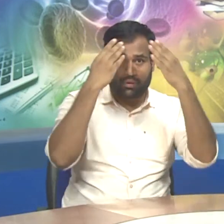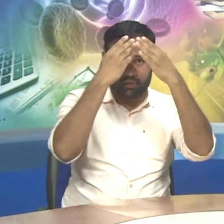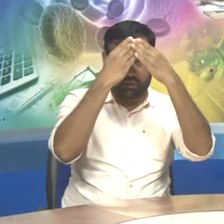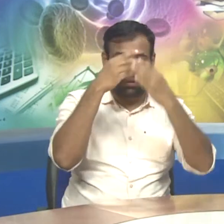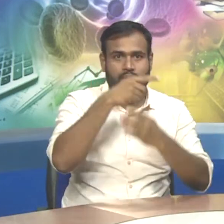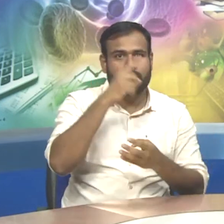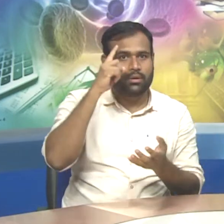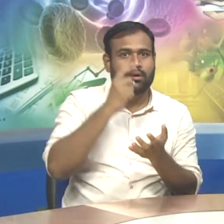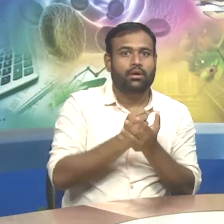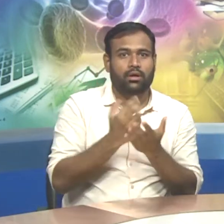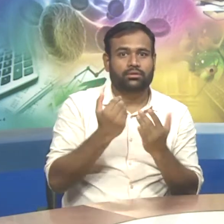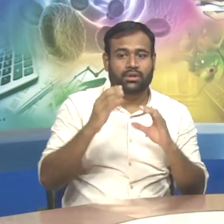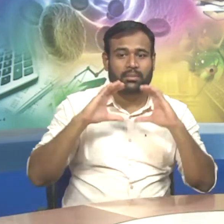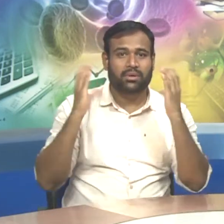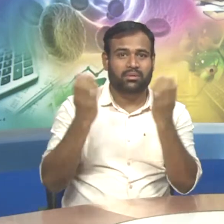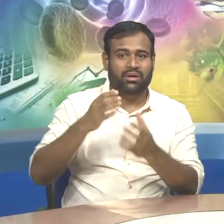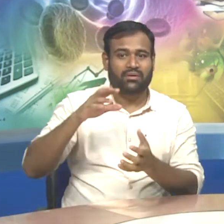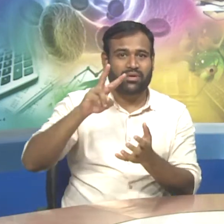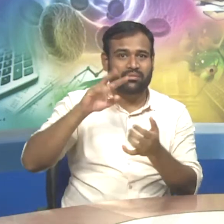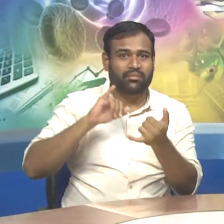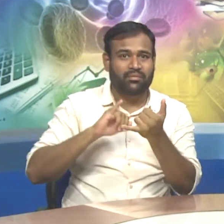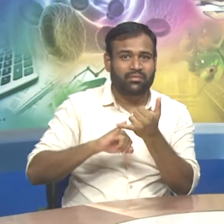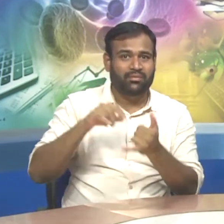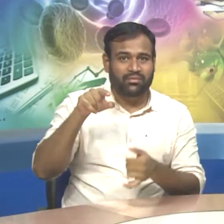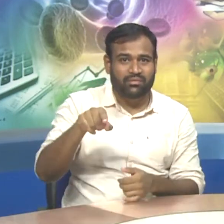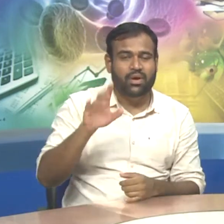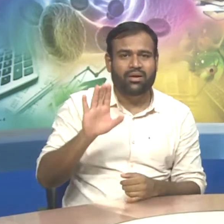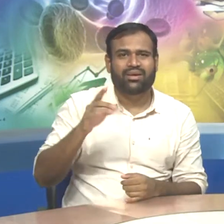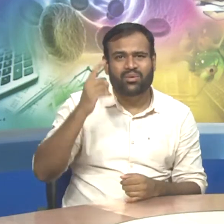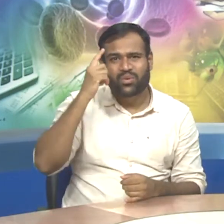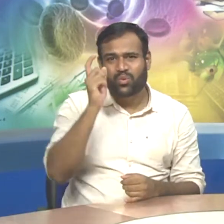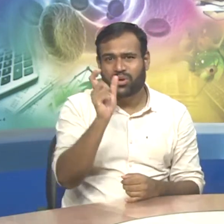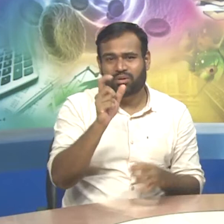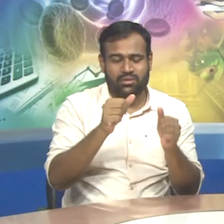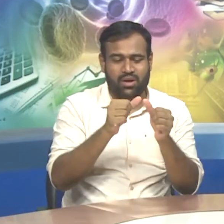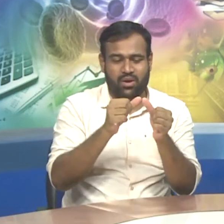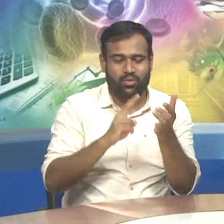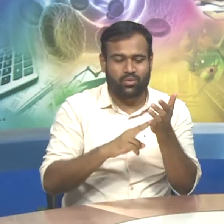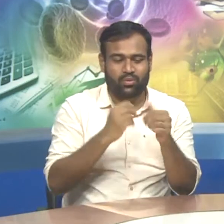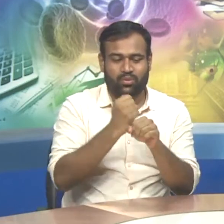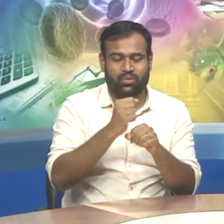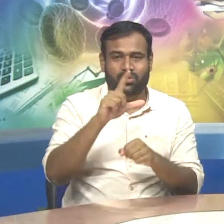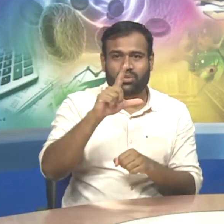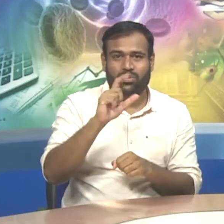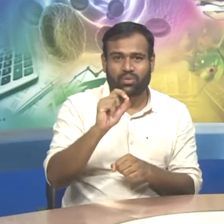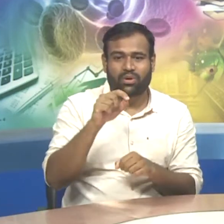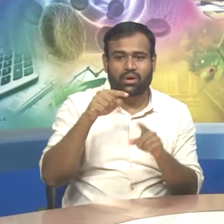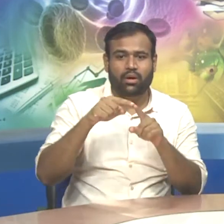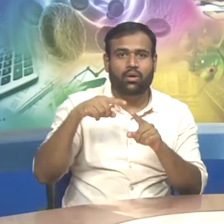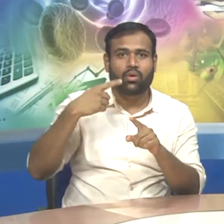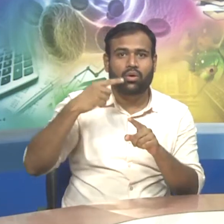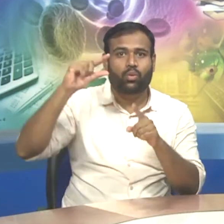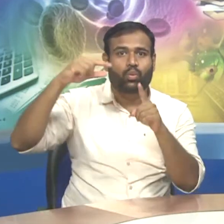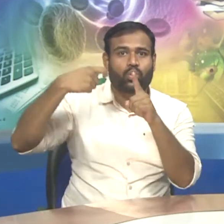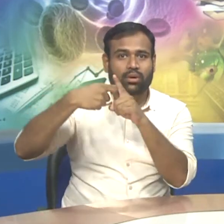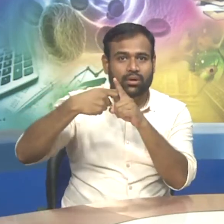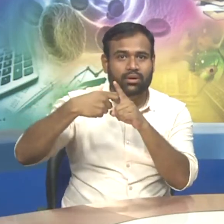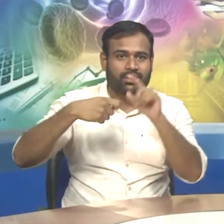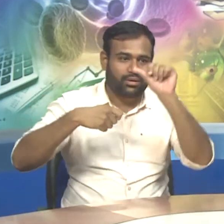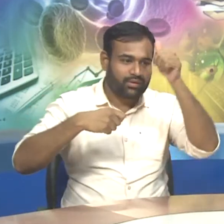The governor can nominate one member of Anglo-Indian community if